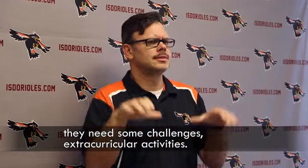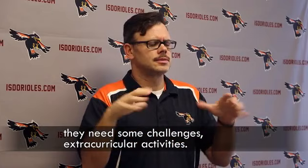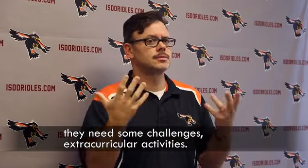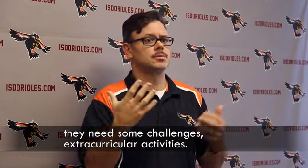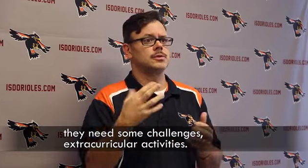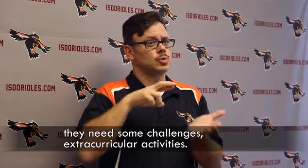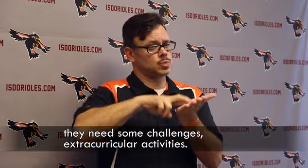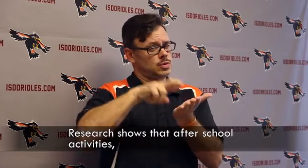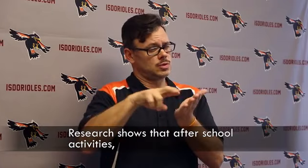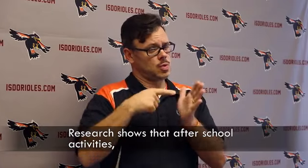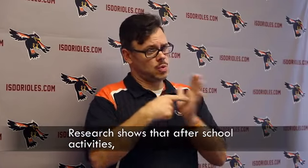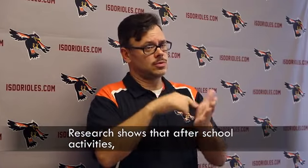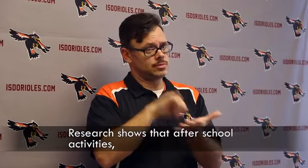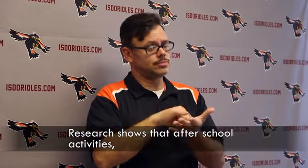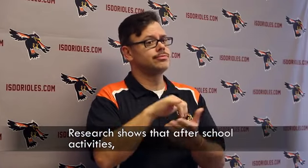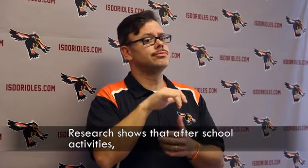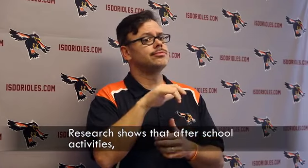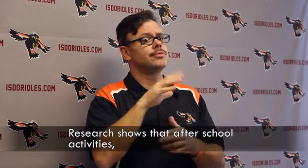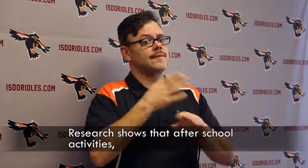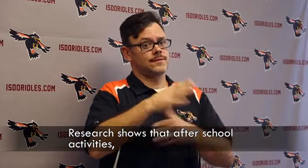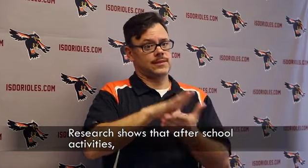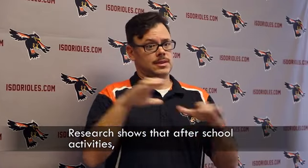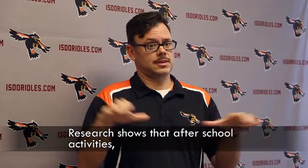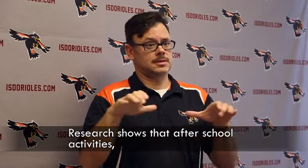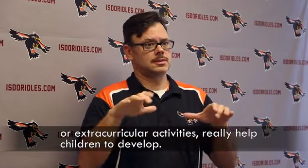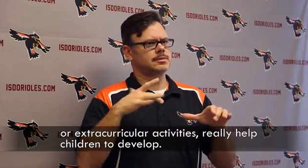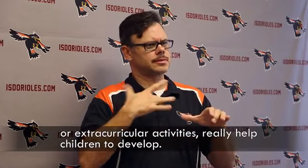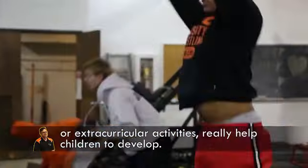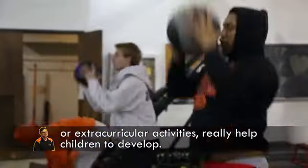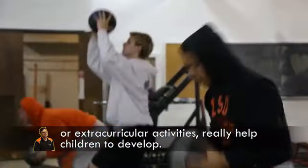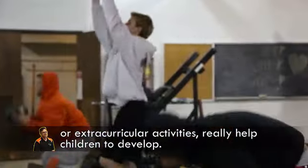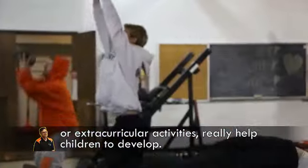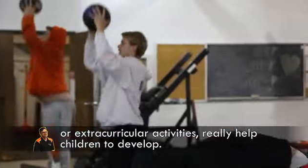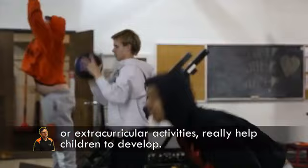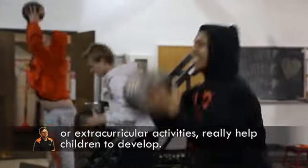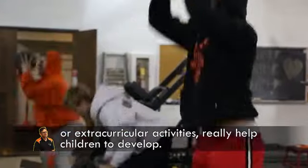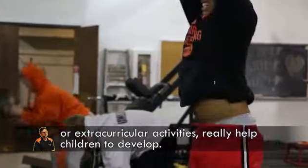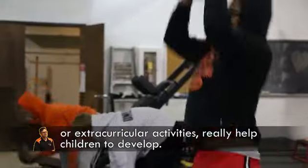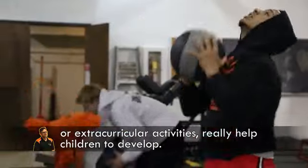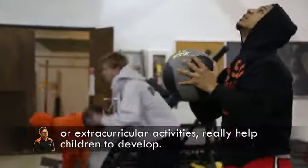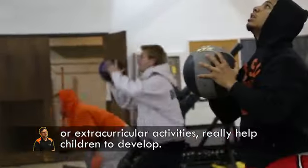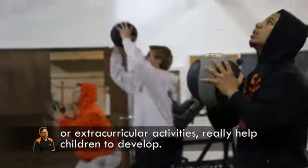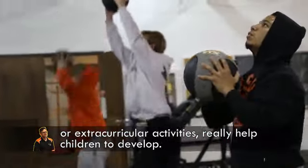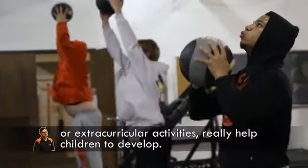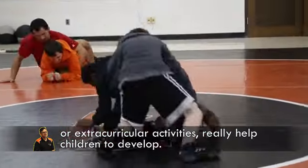activities. Research shows that after school activities, or extracurricular activities, really help children to develop.